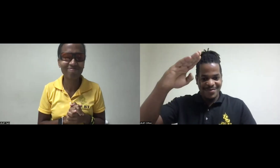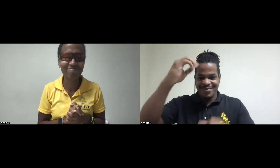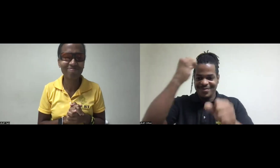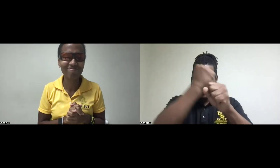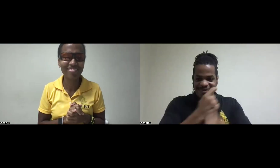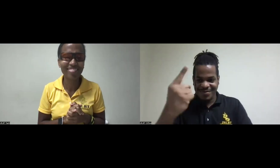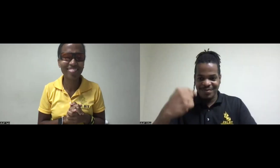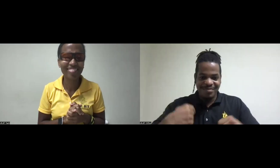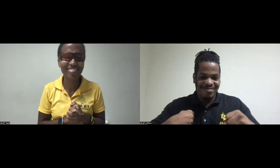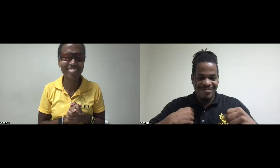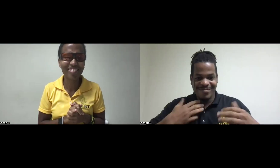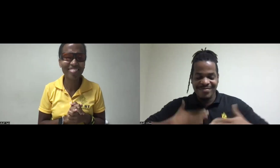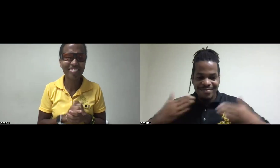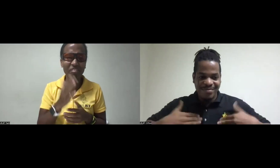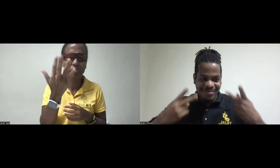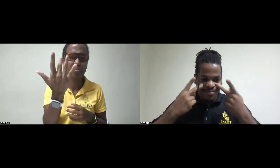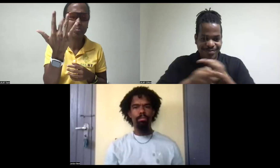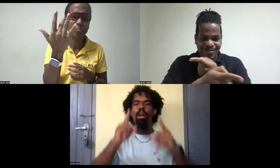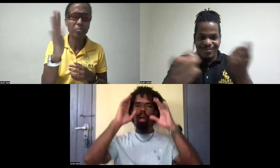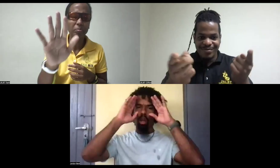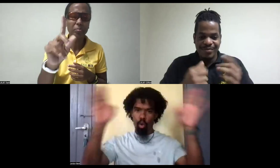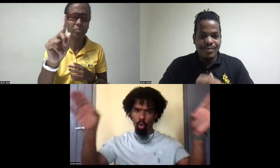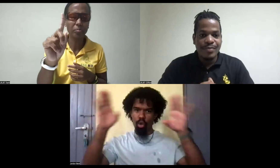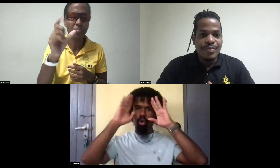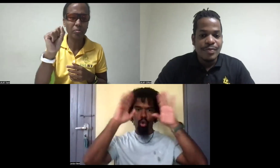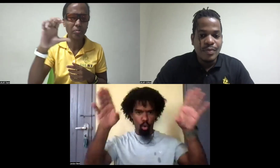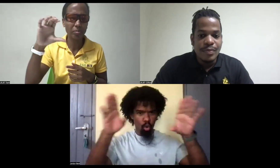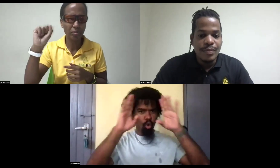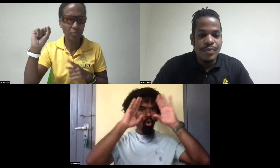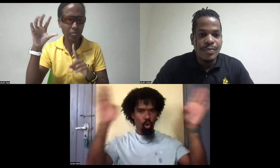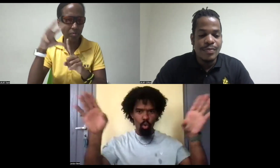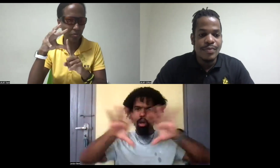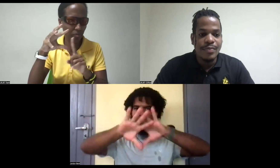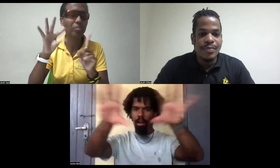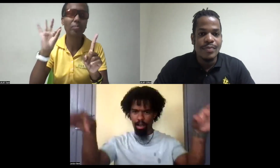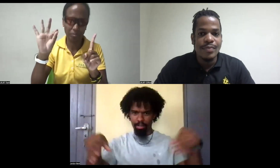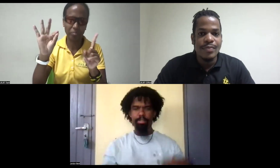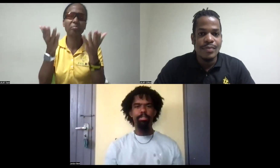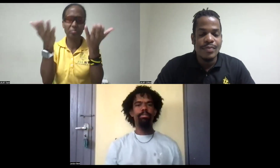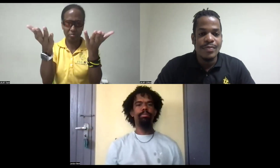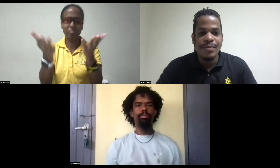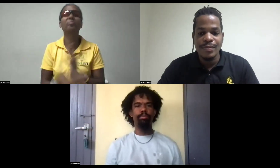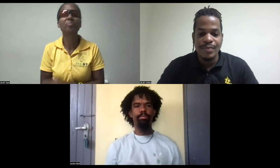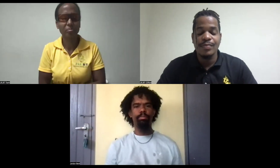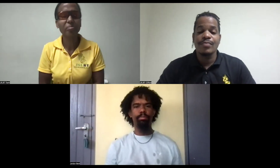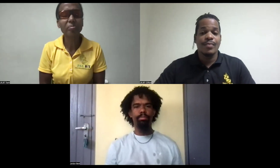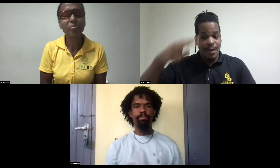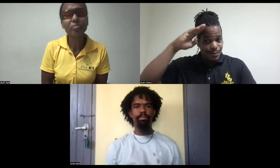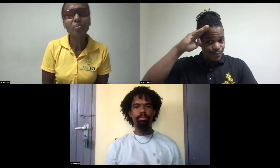All right, hello everyone. Happy to see you. Hold on. Country sign needs to be